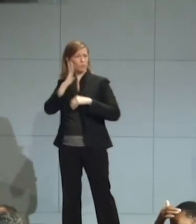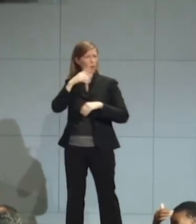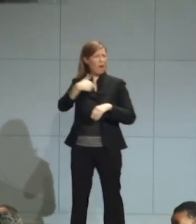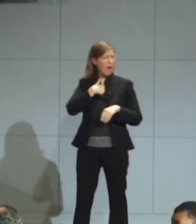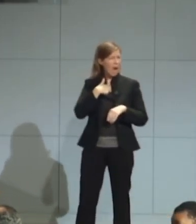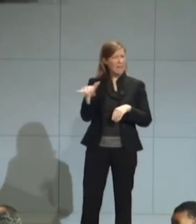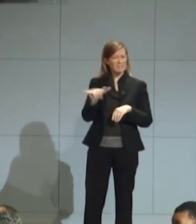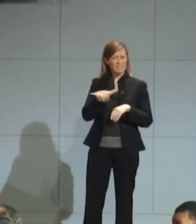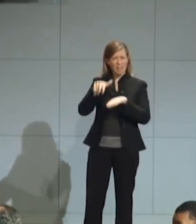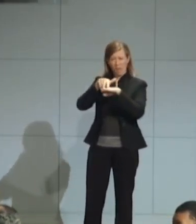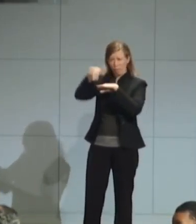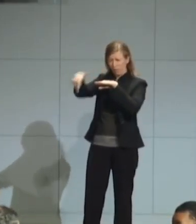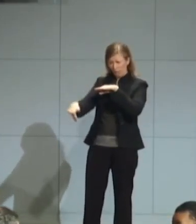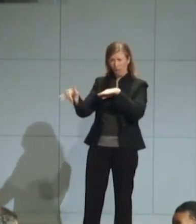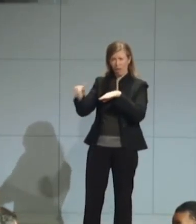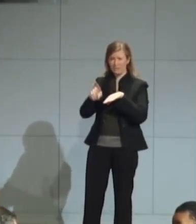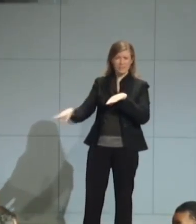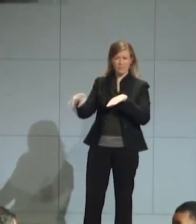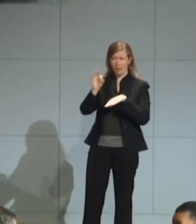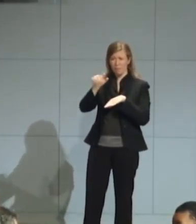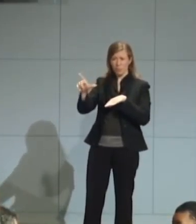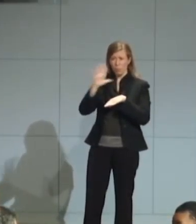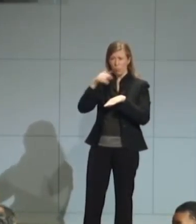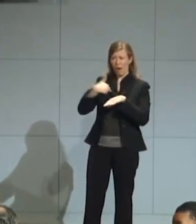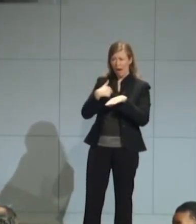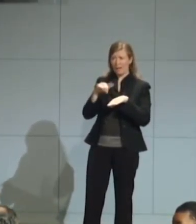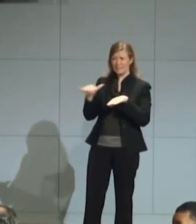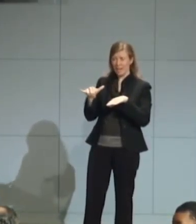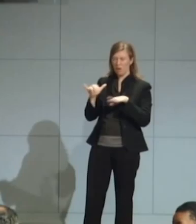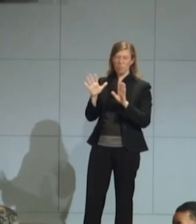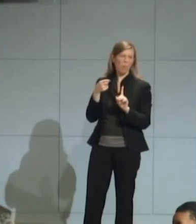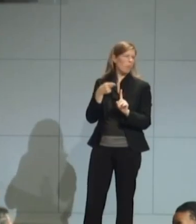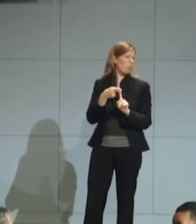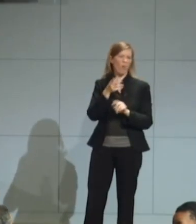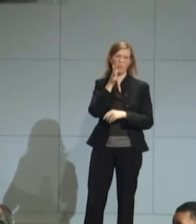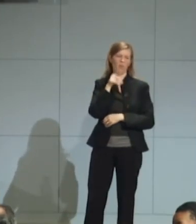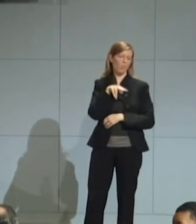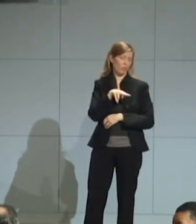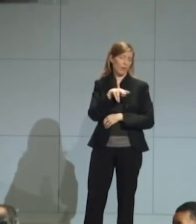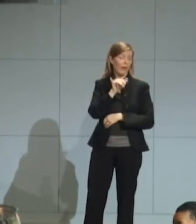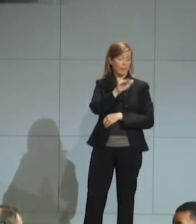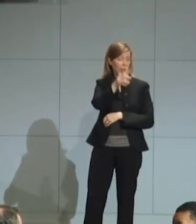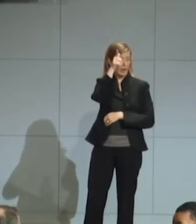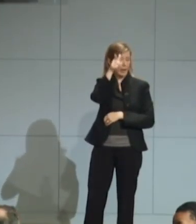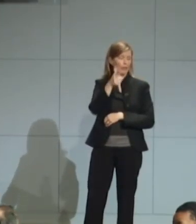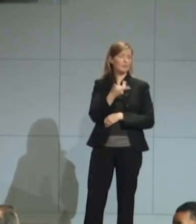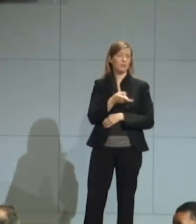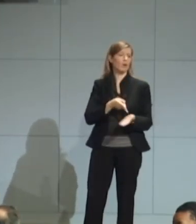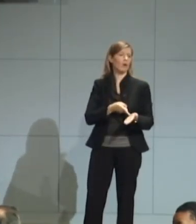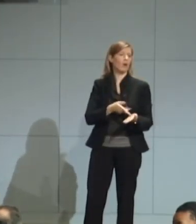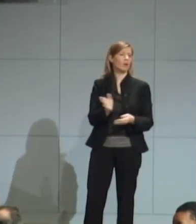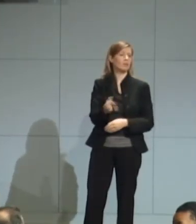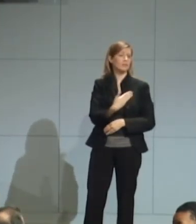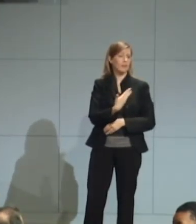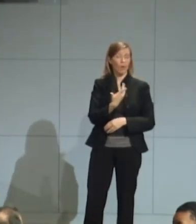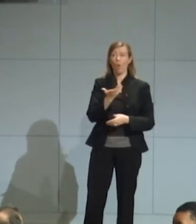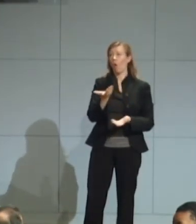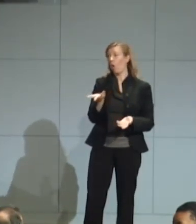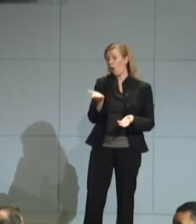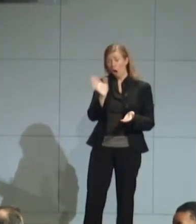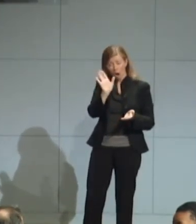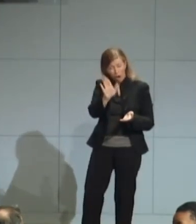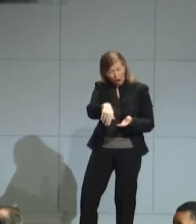say, slavery existed for 2,000 years before America. We ended it in 100 years, and now